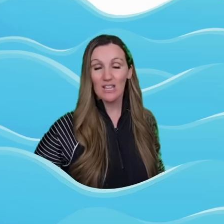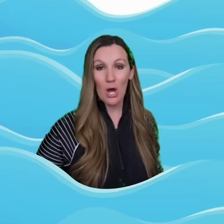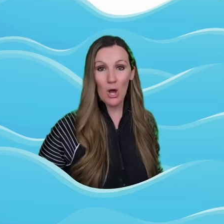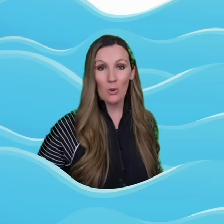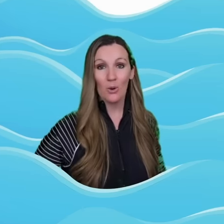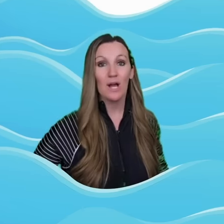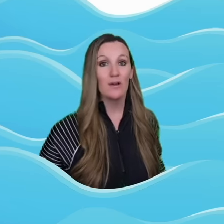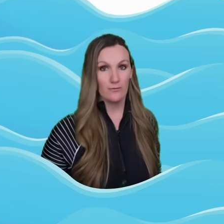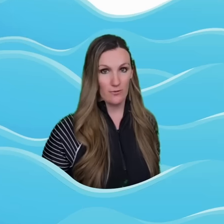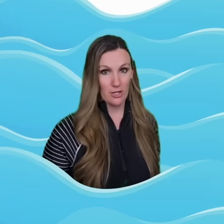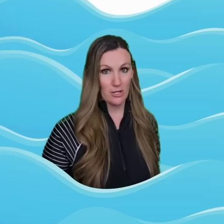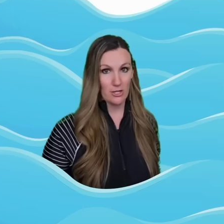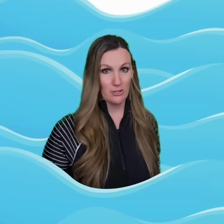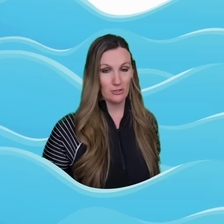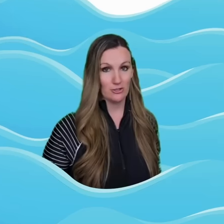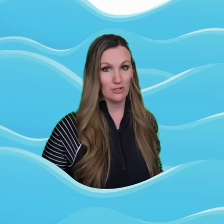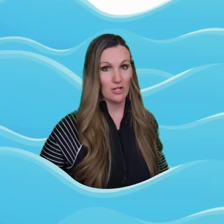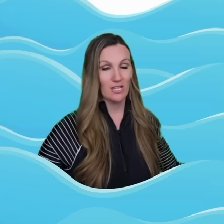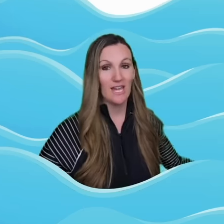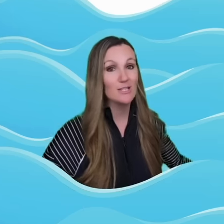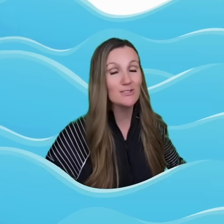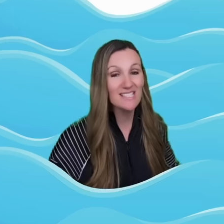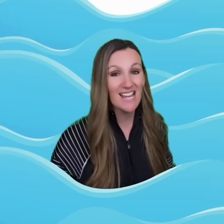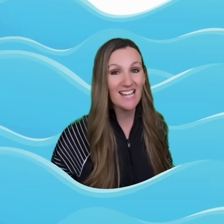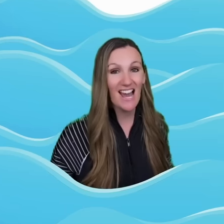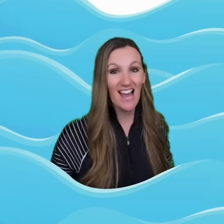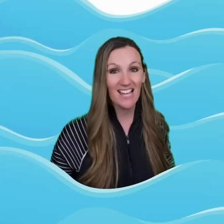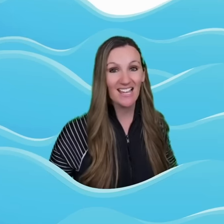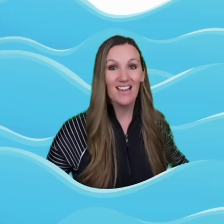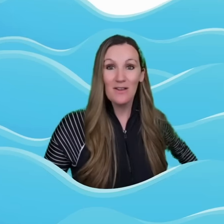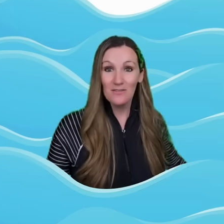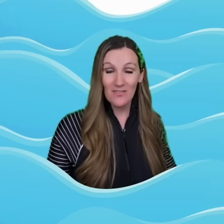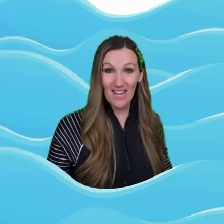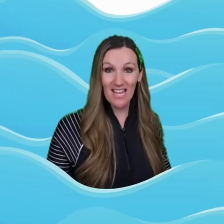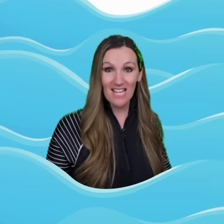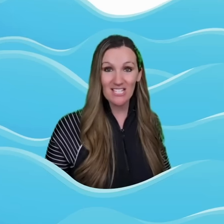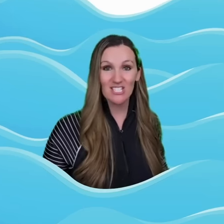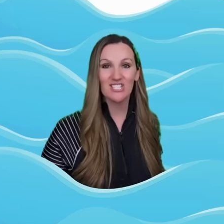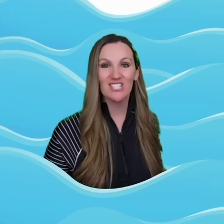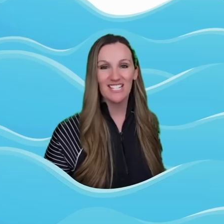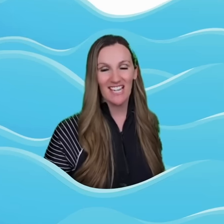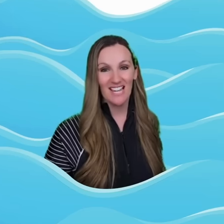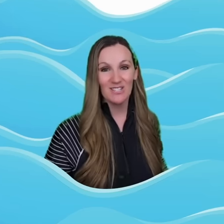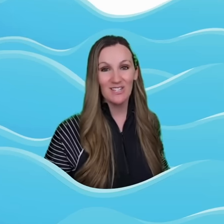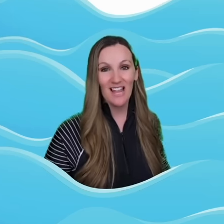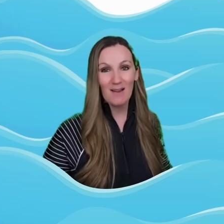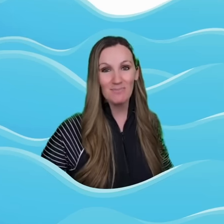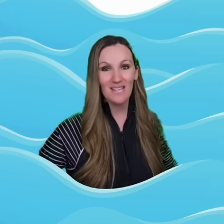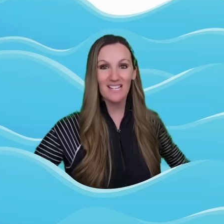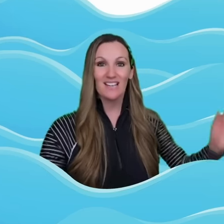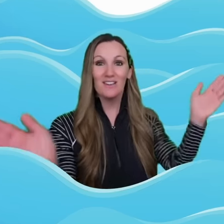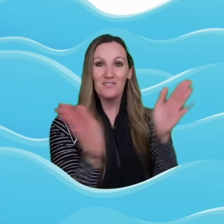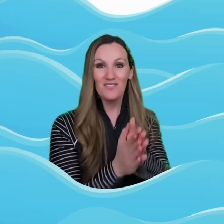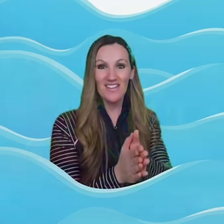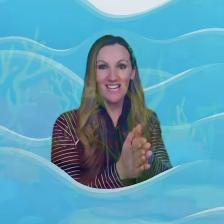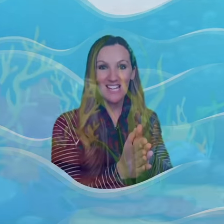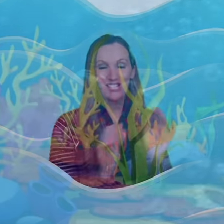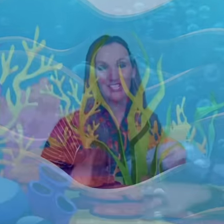low? Fish. Can you say it high? Fish. Can you clap it?